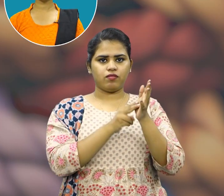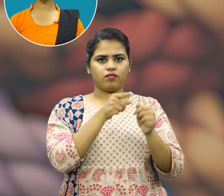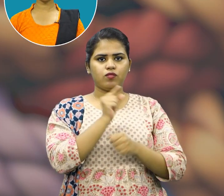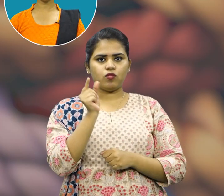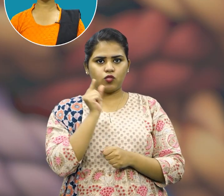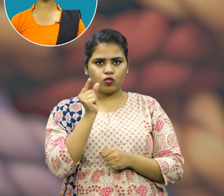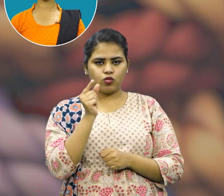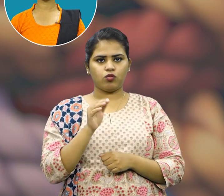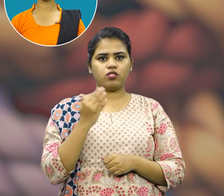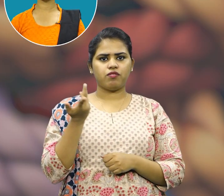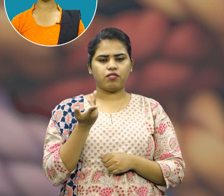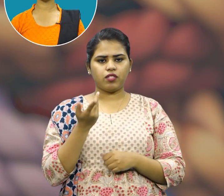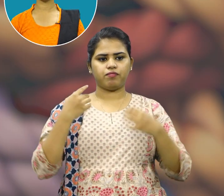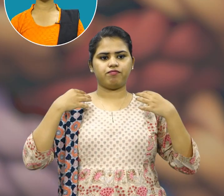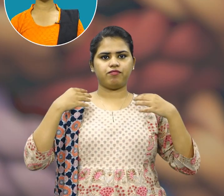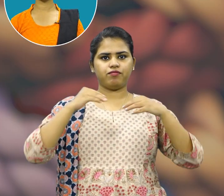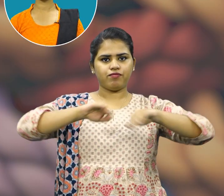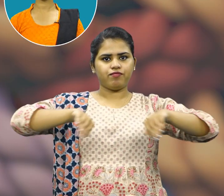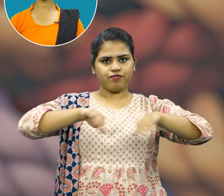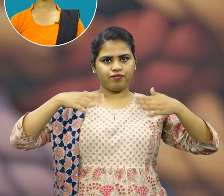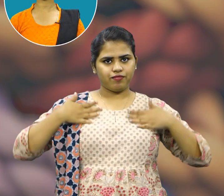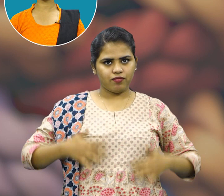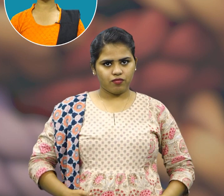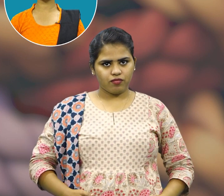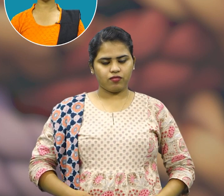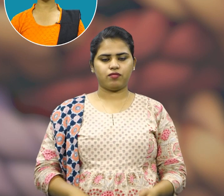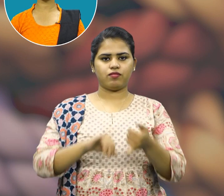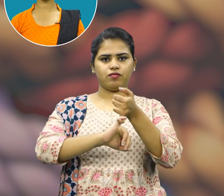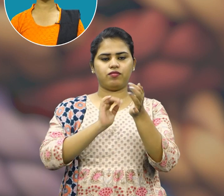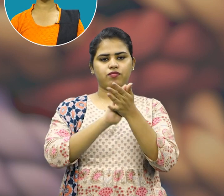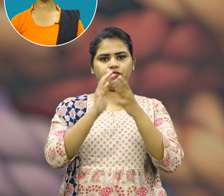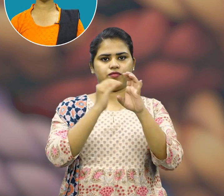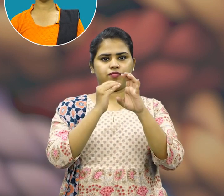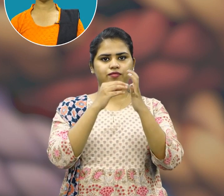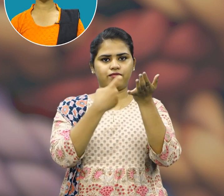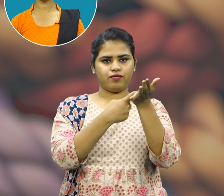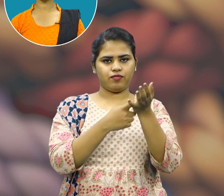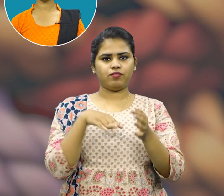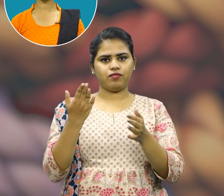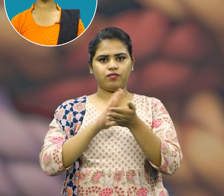swimsuits, sheer hosiery,